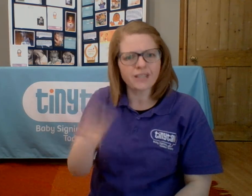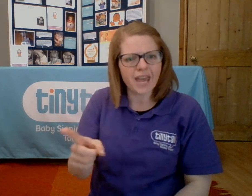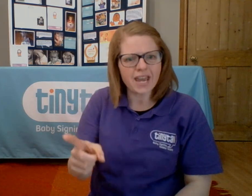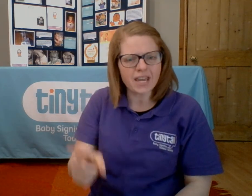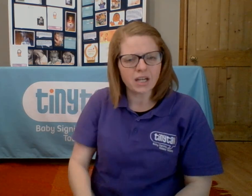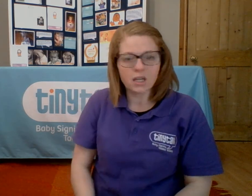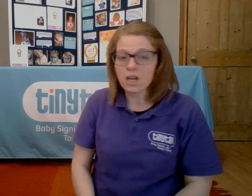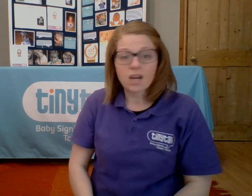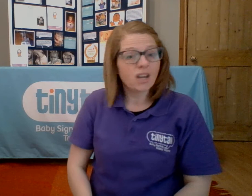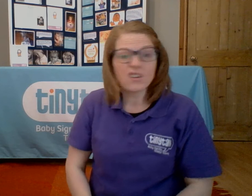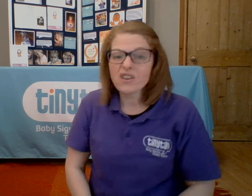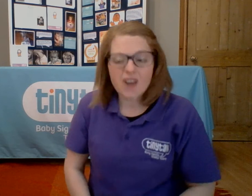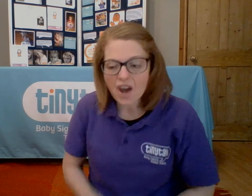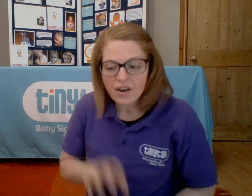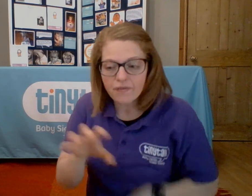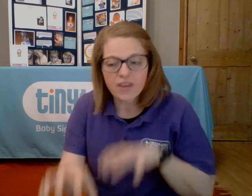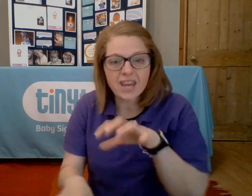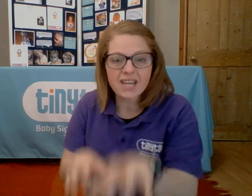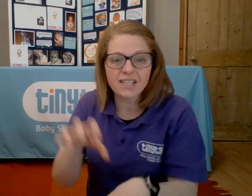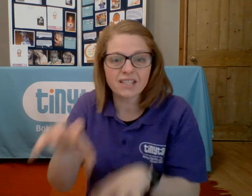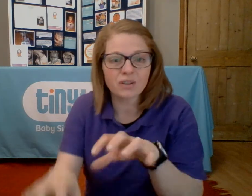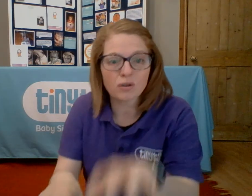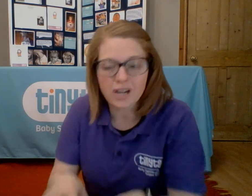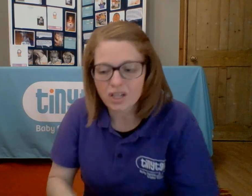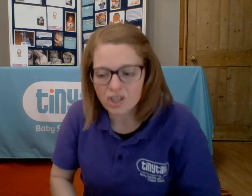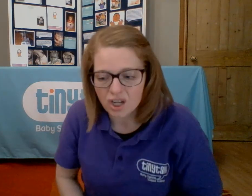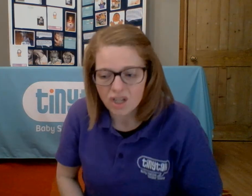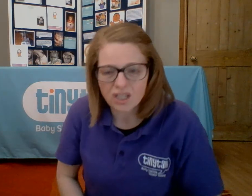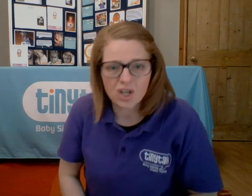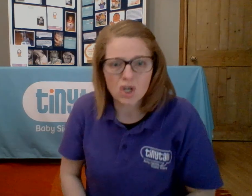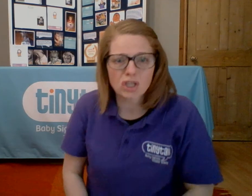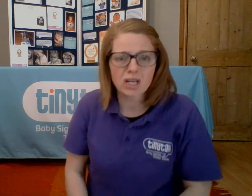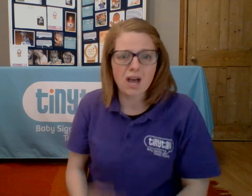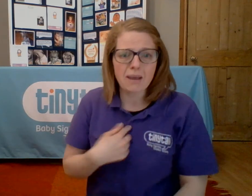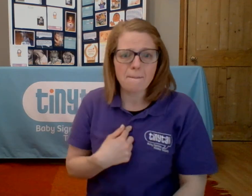see? None of these creatures looks like me.